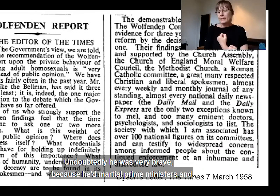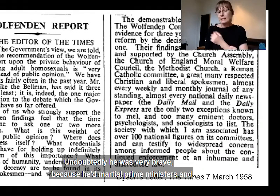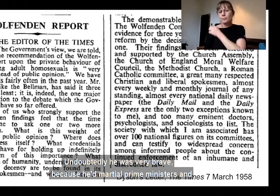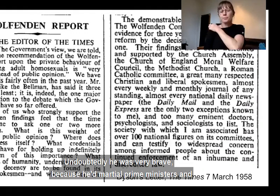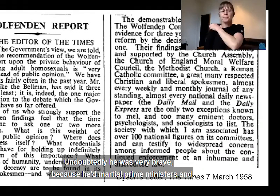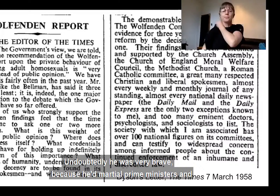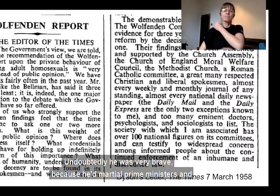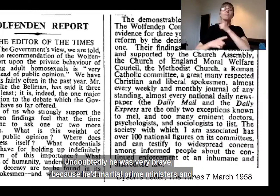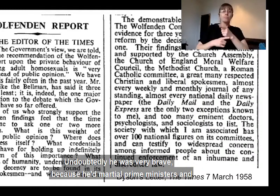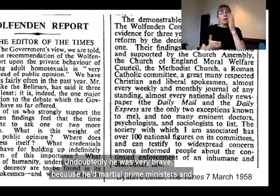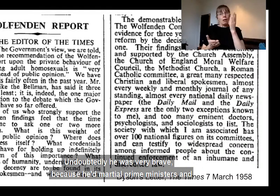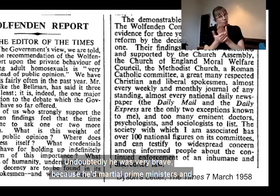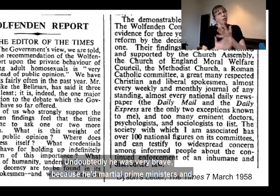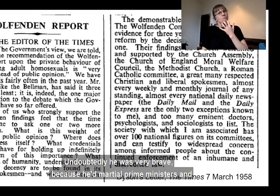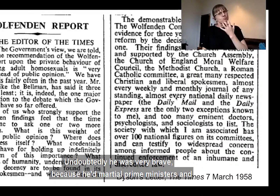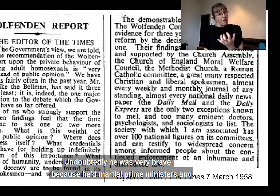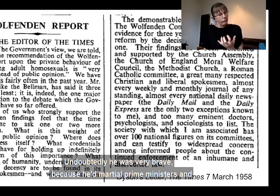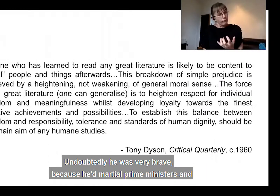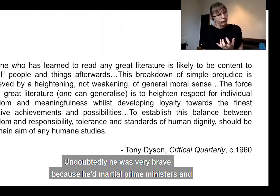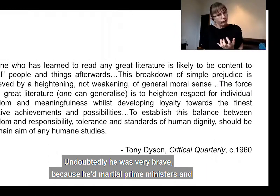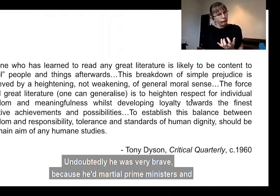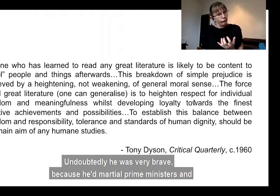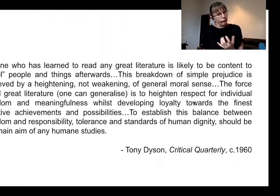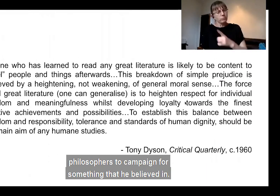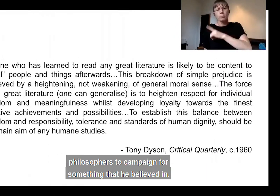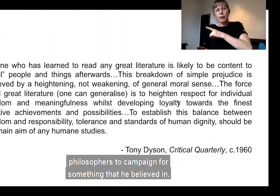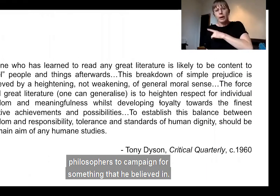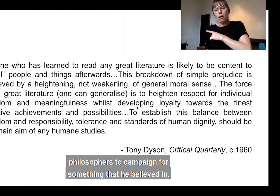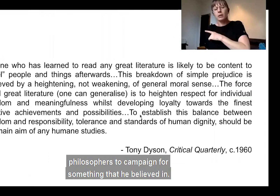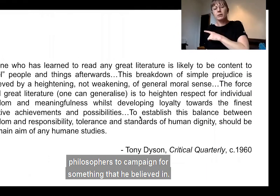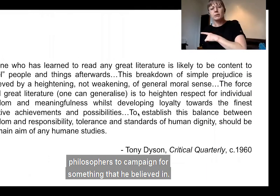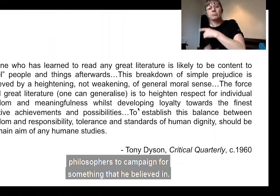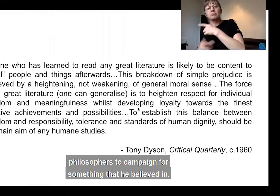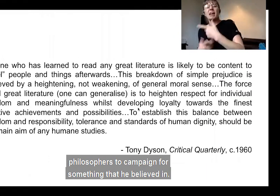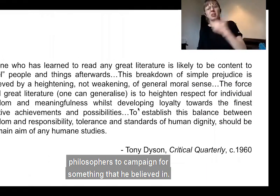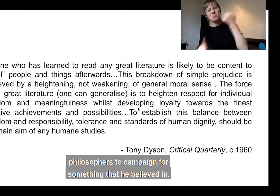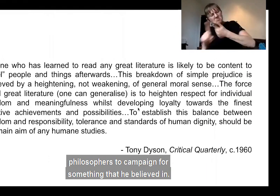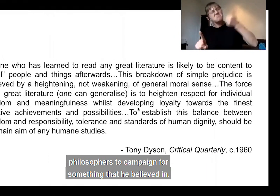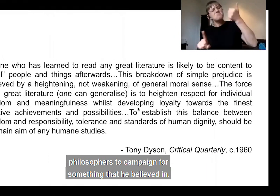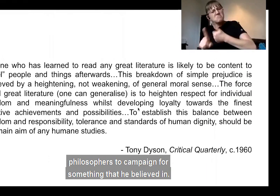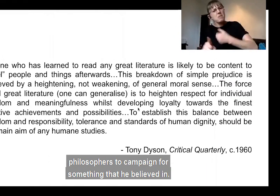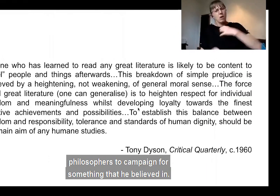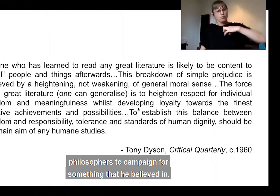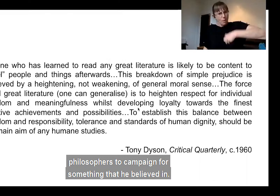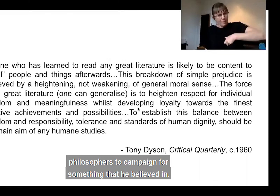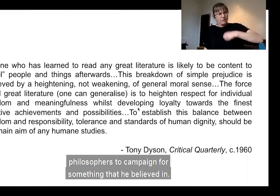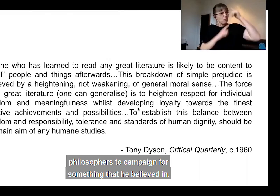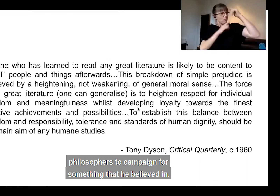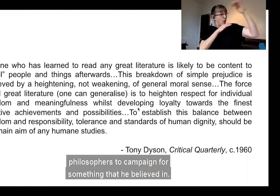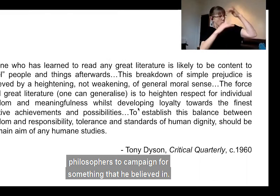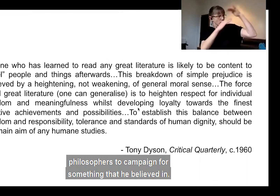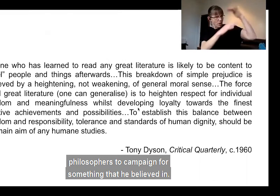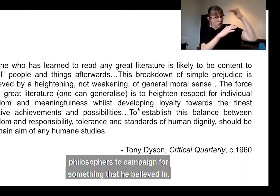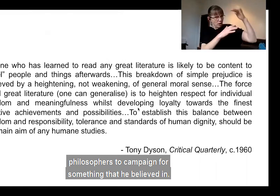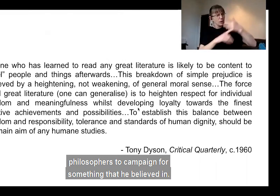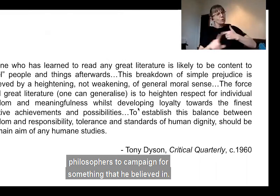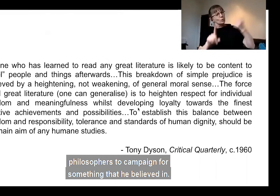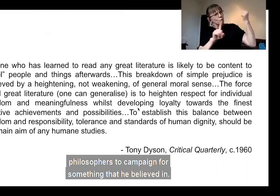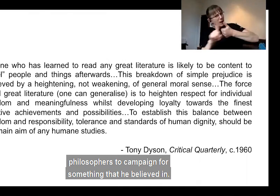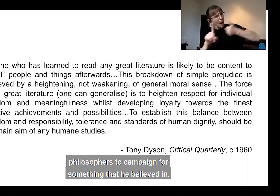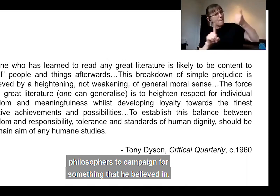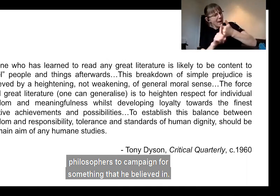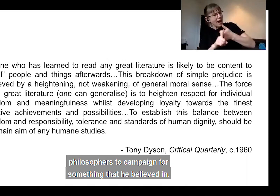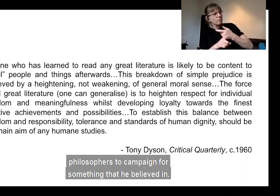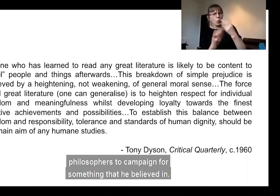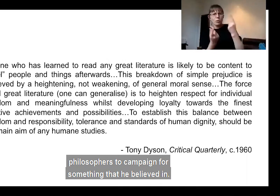Undoubtedly, he was very brave, because he'd marshalled prime ministers and philosophers to campaign for something that